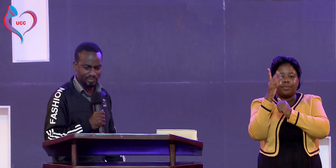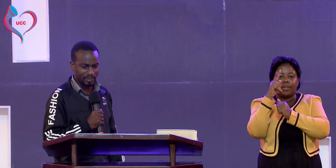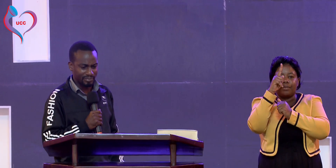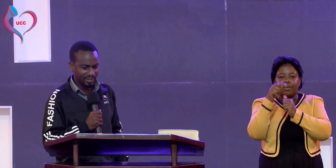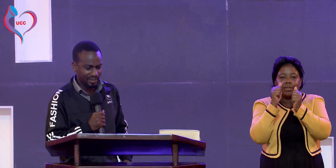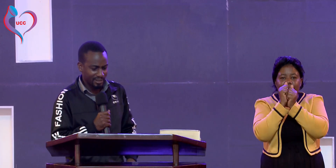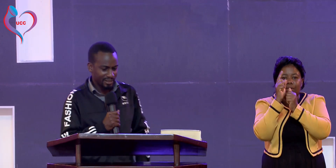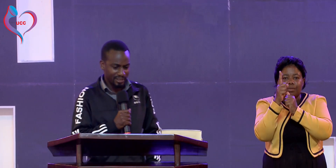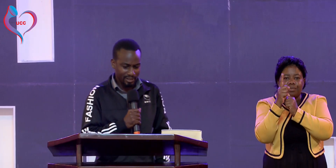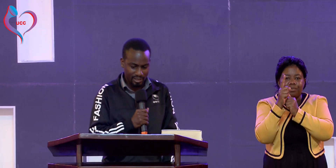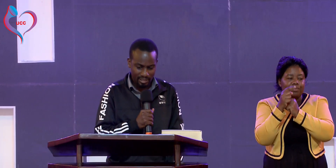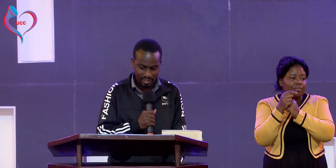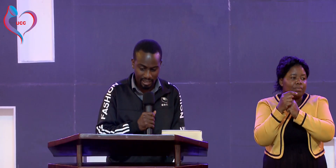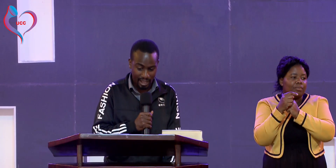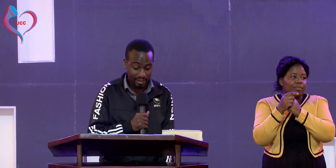12.